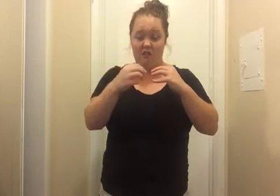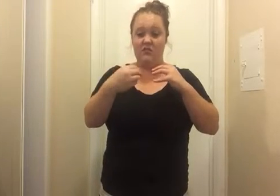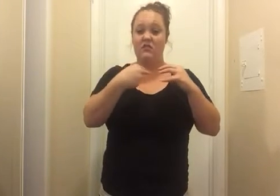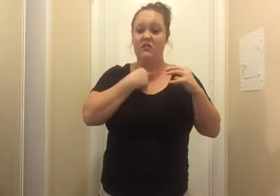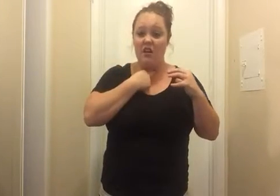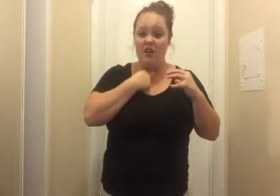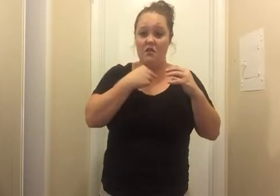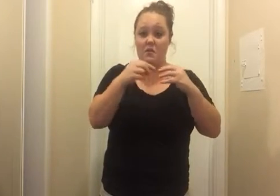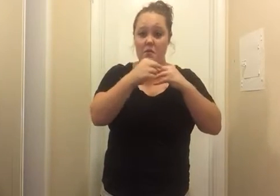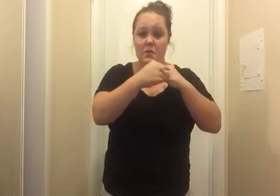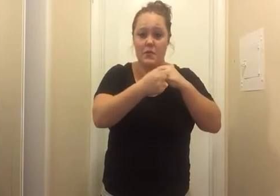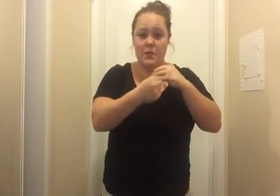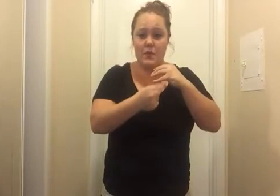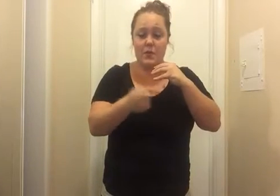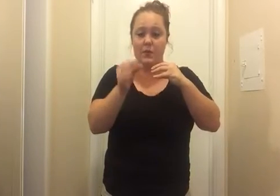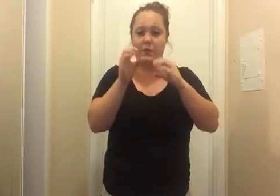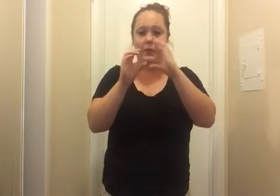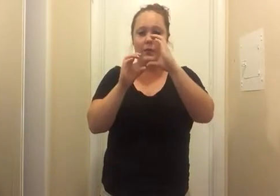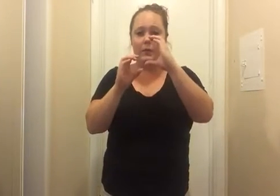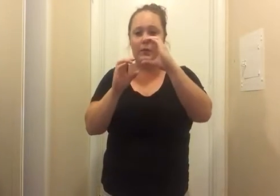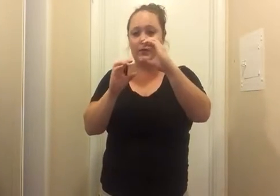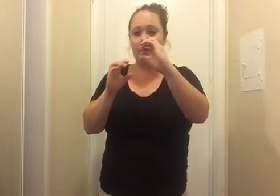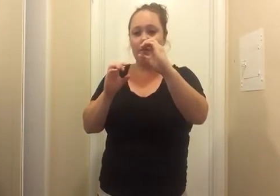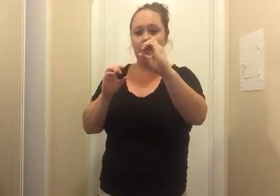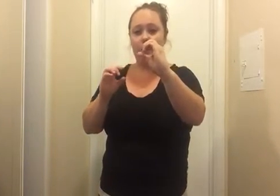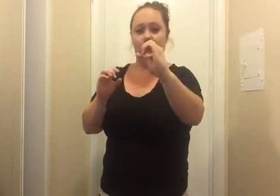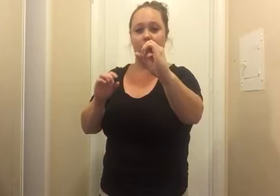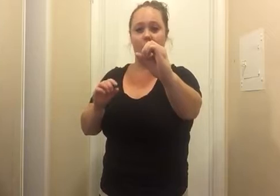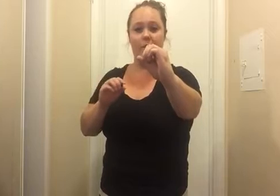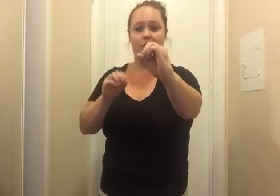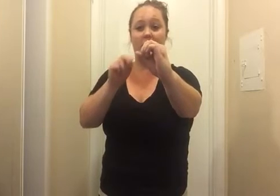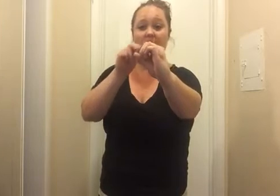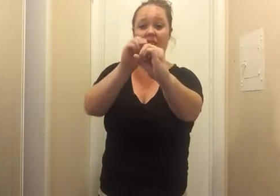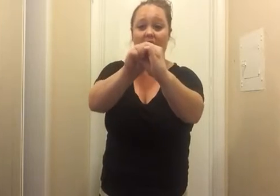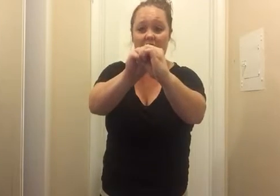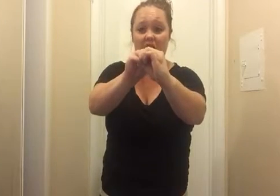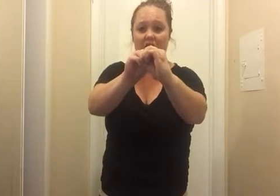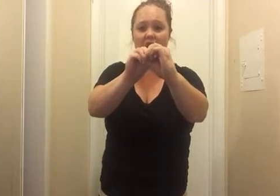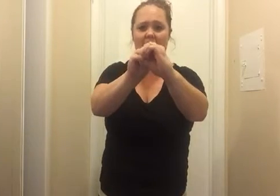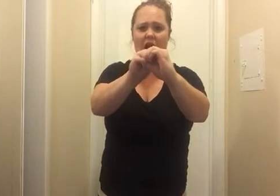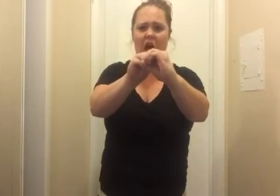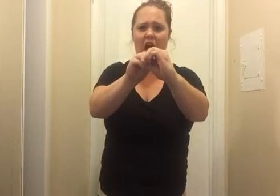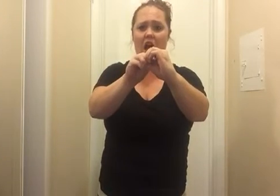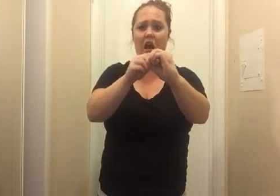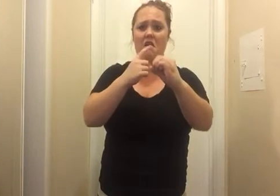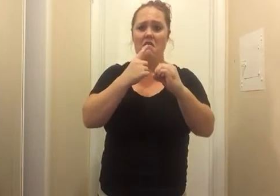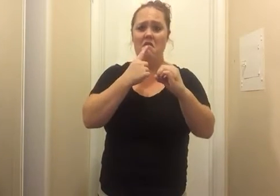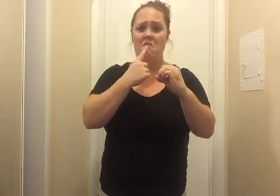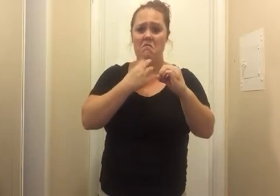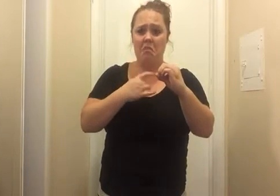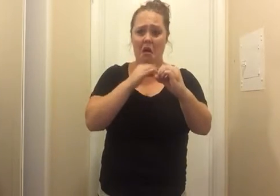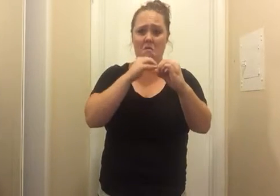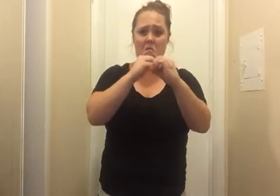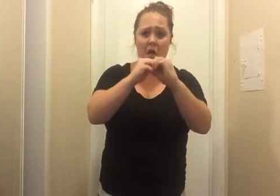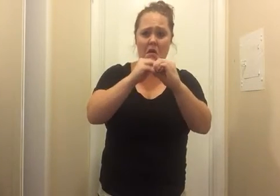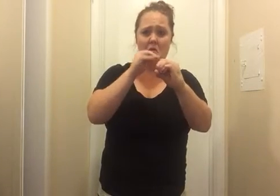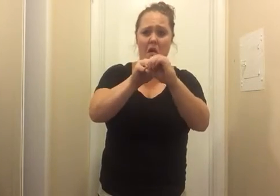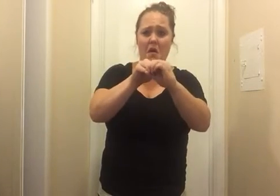stuck, and at that point it's completely blocking that artery. And this completely blocking of the artery